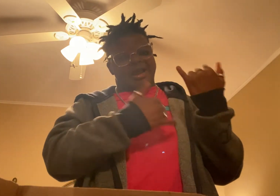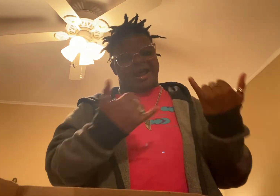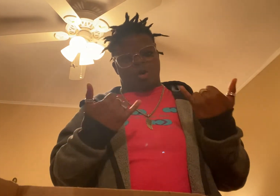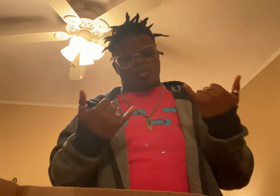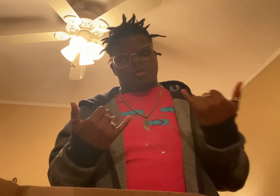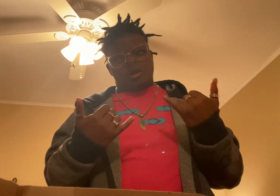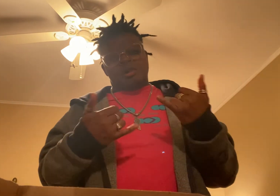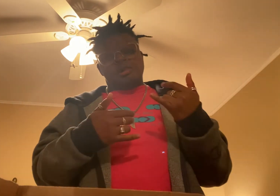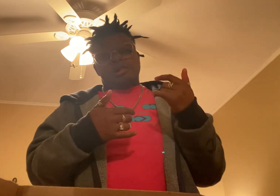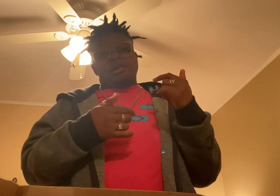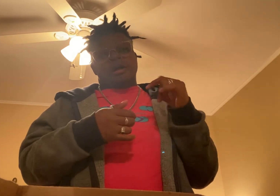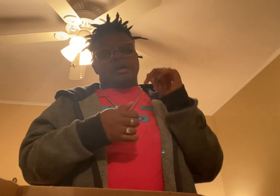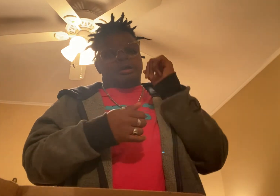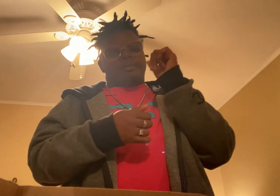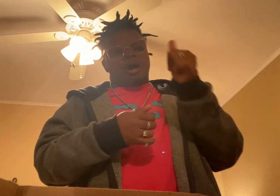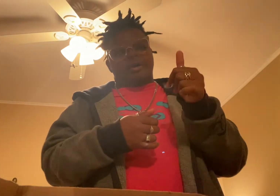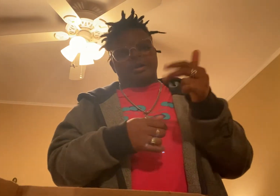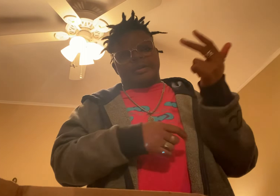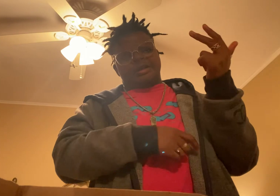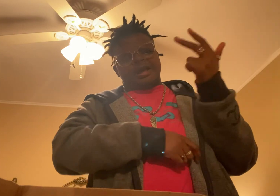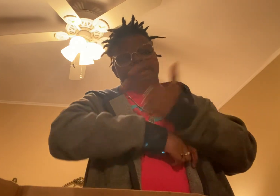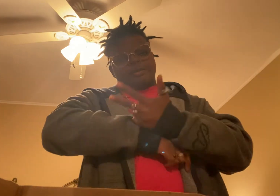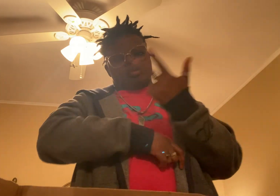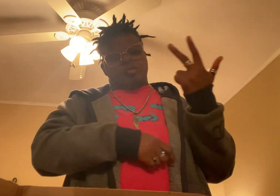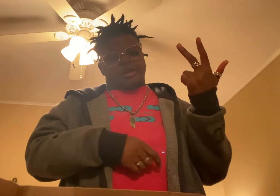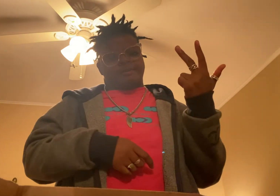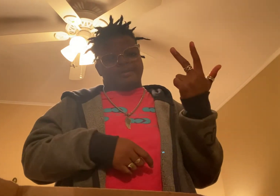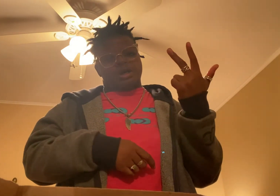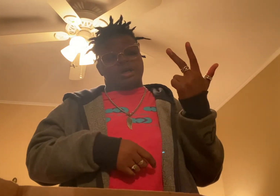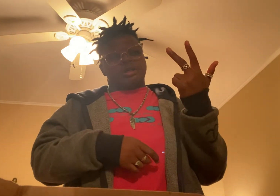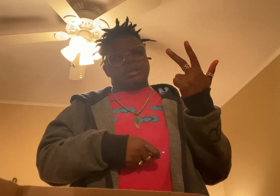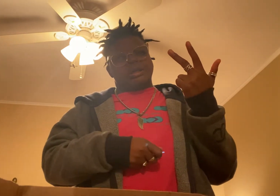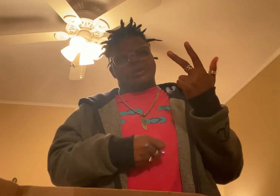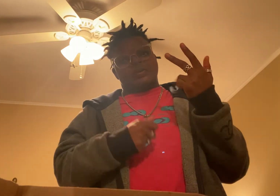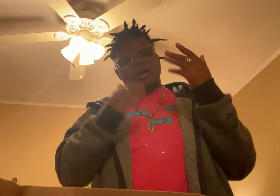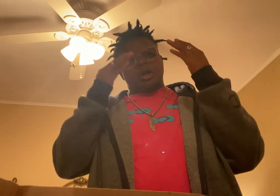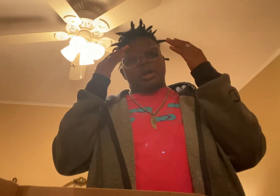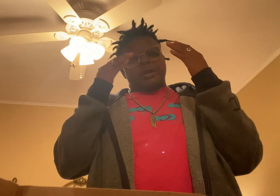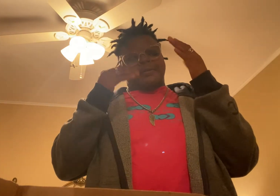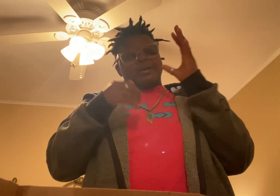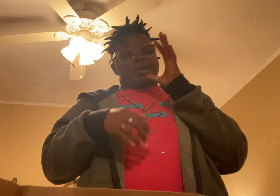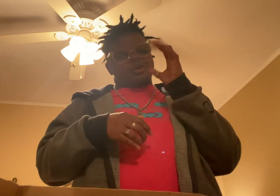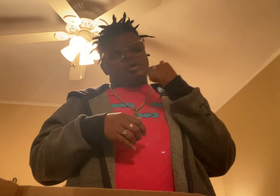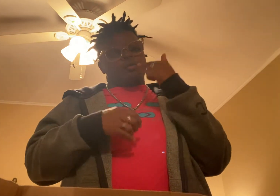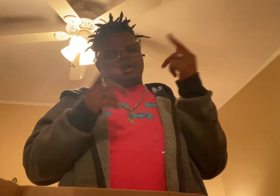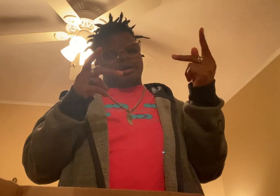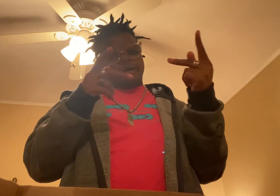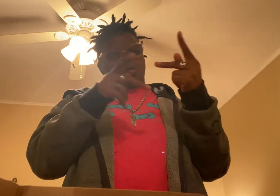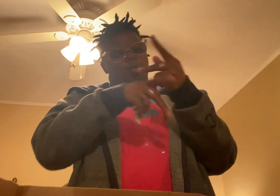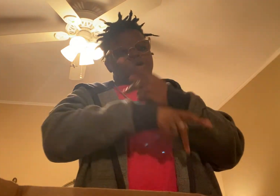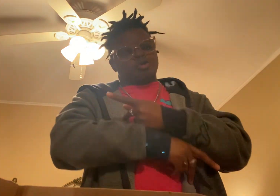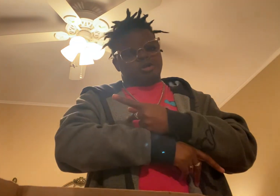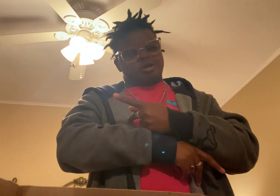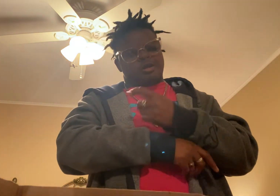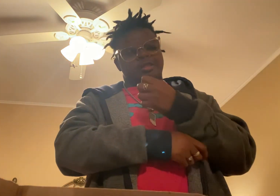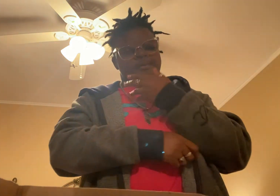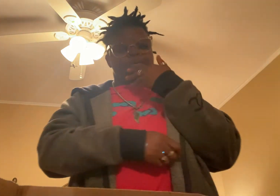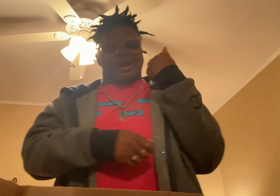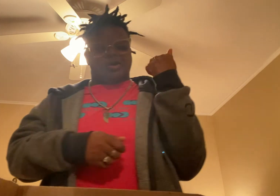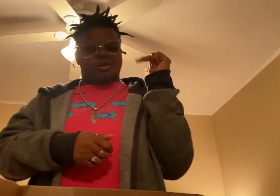now. Then tomorrow is gonna be day number 3. So, my mother told me it's gonna get worse and then better